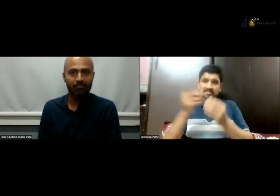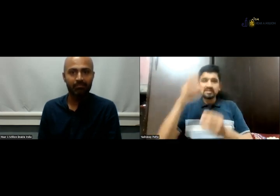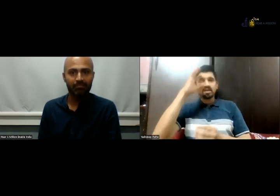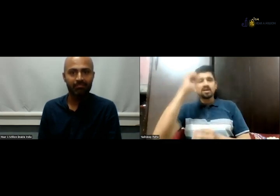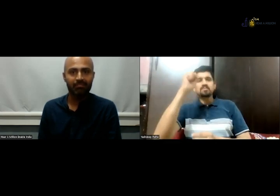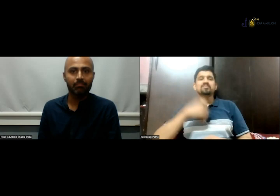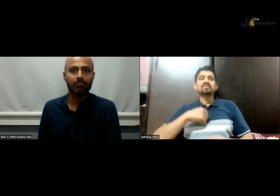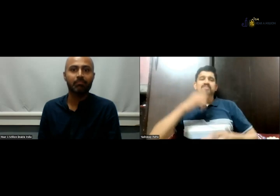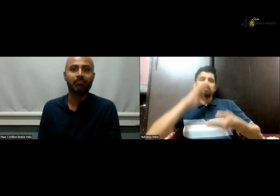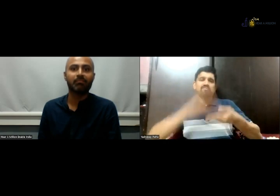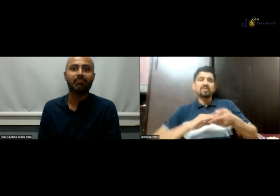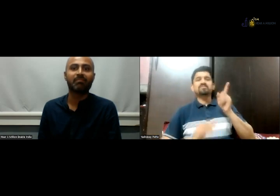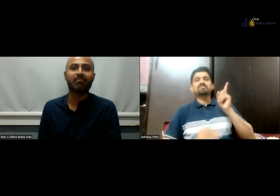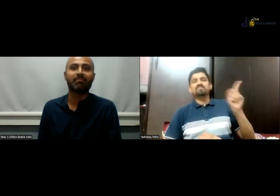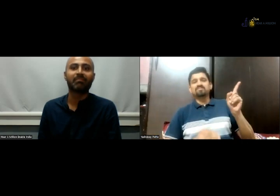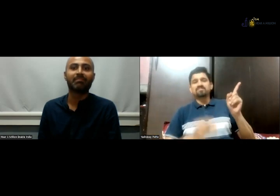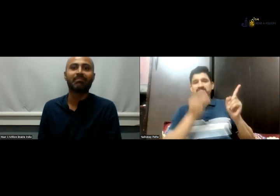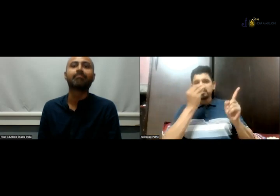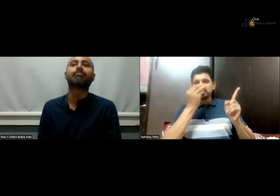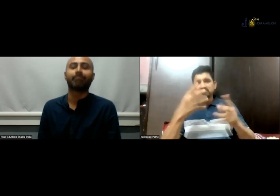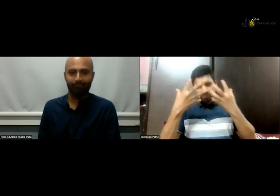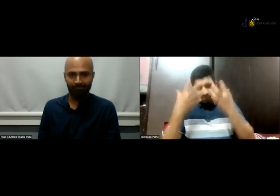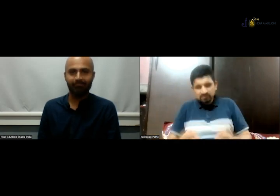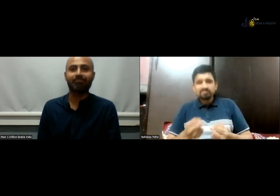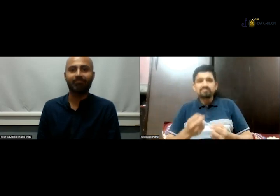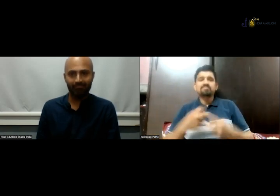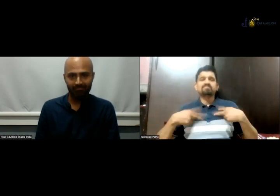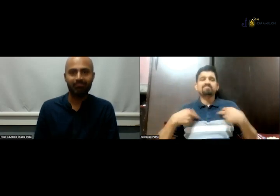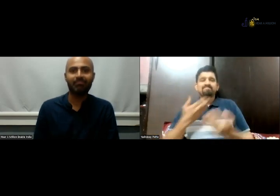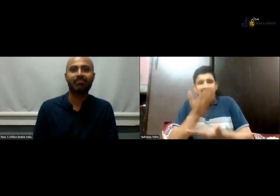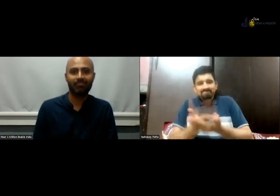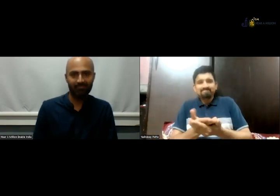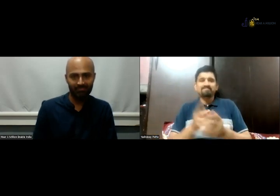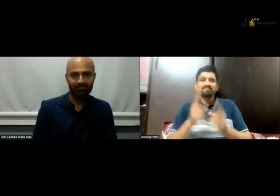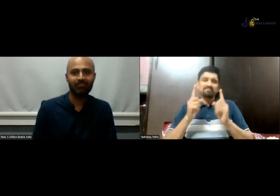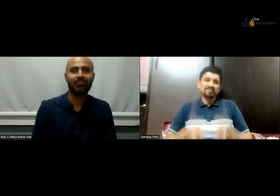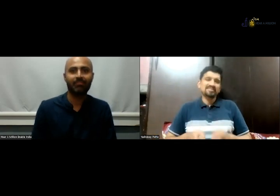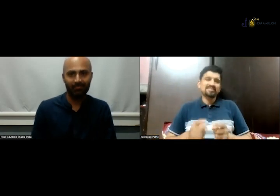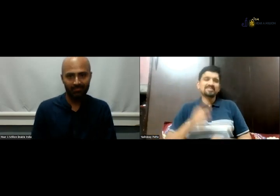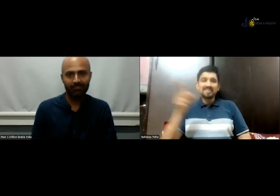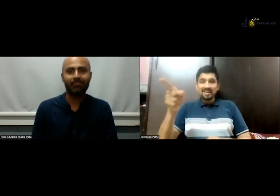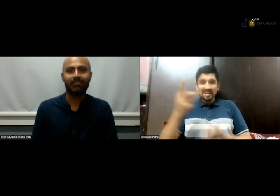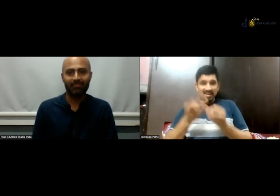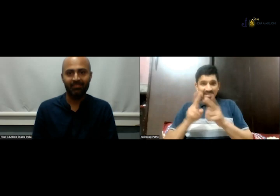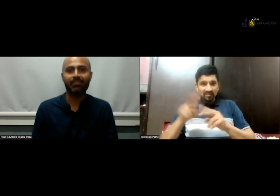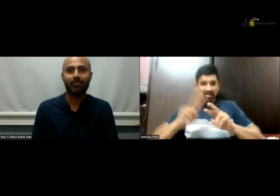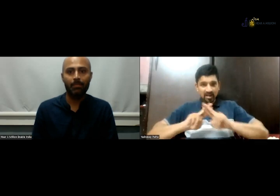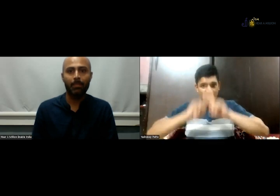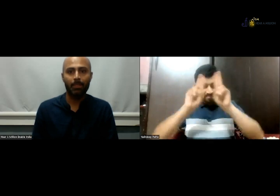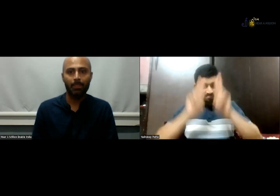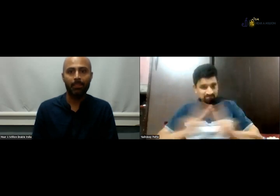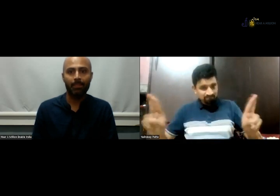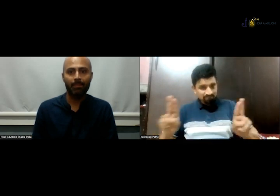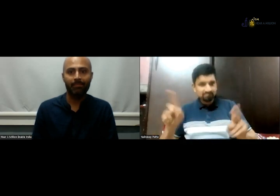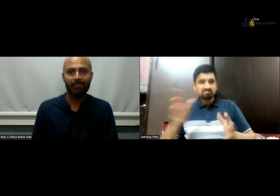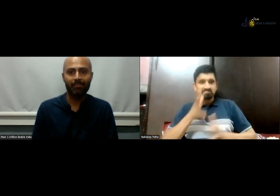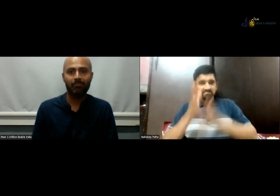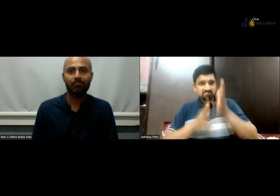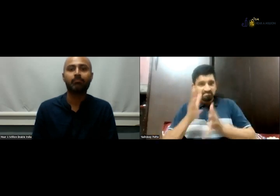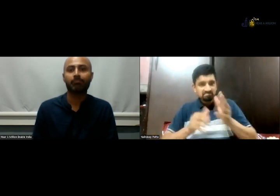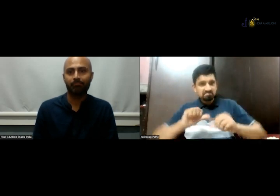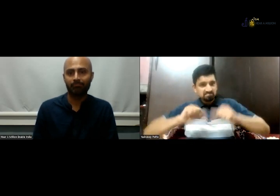people to study law in remembrance of Sudamni. And I would like to suggest to